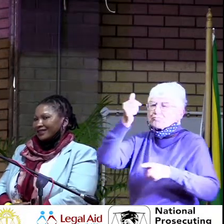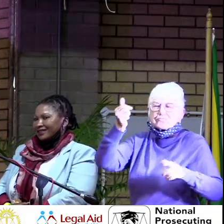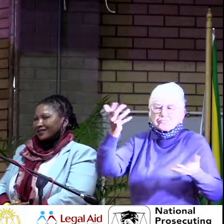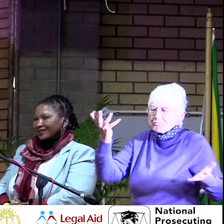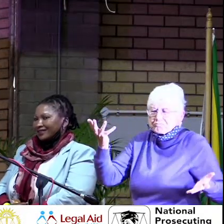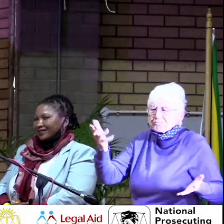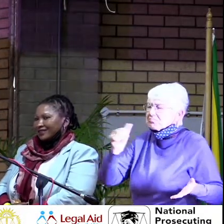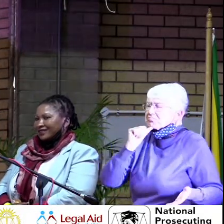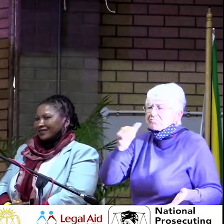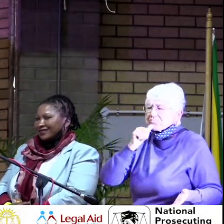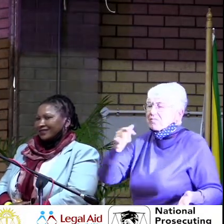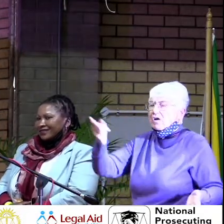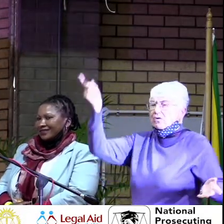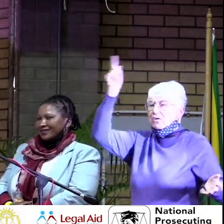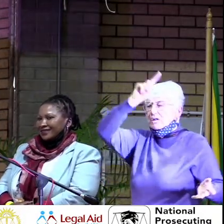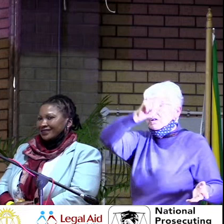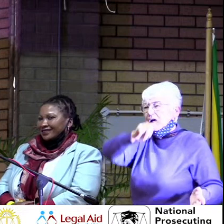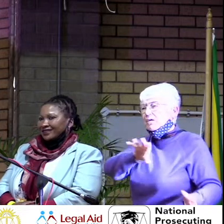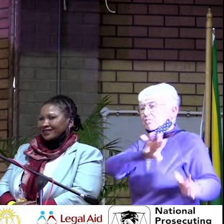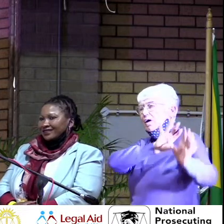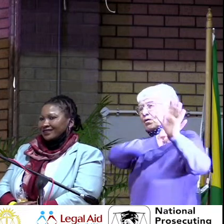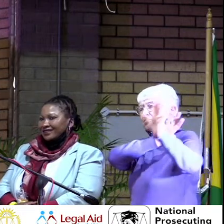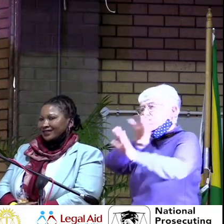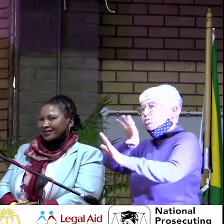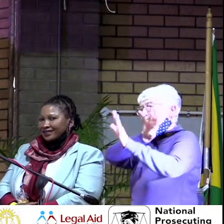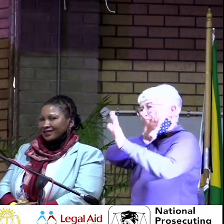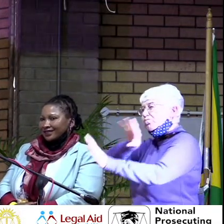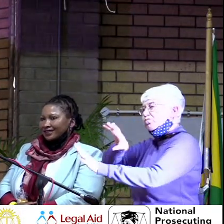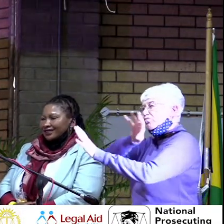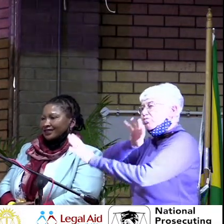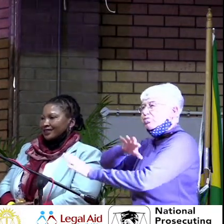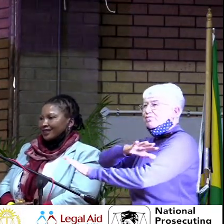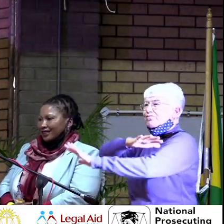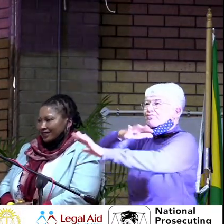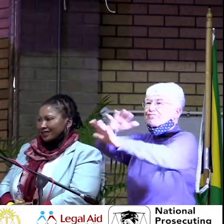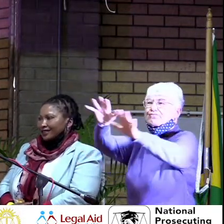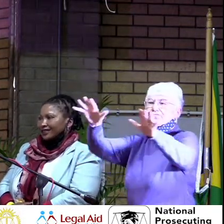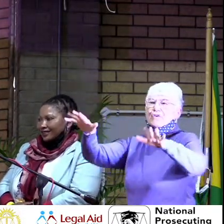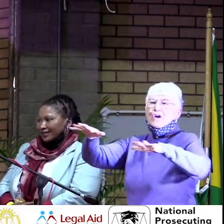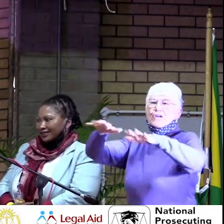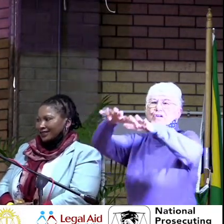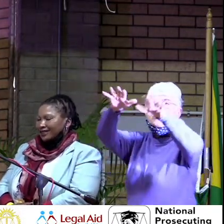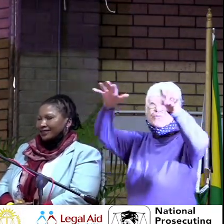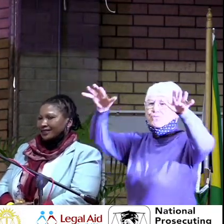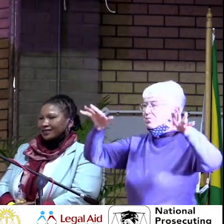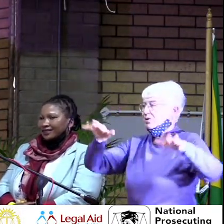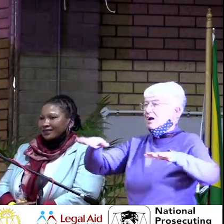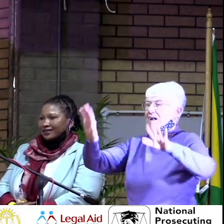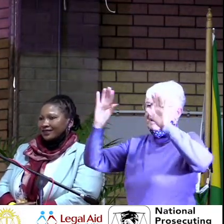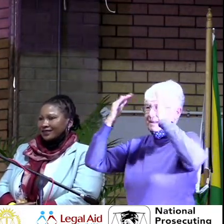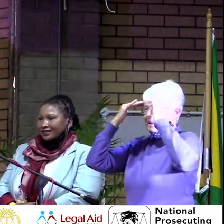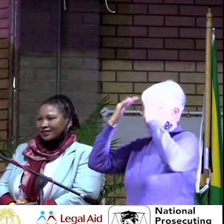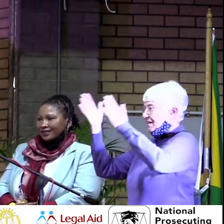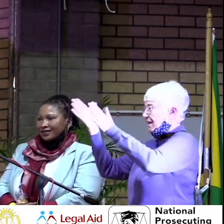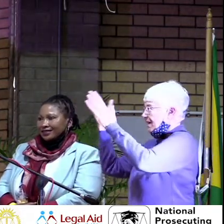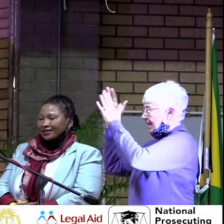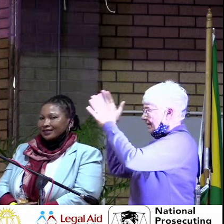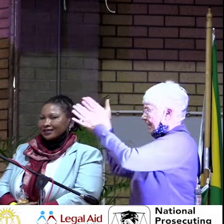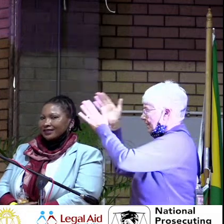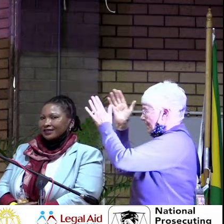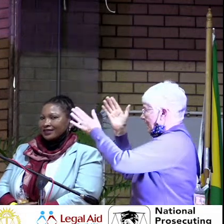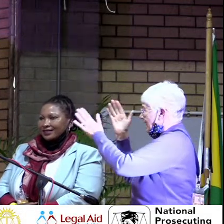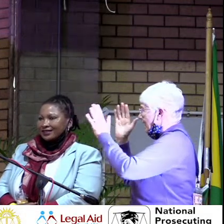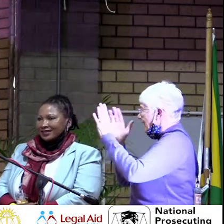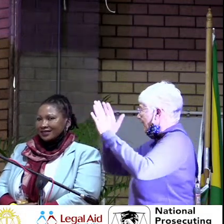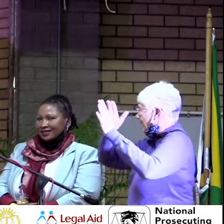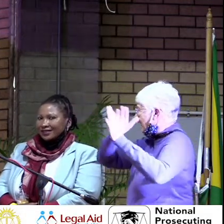want to thank you as these councillors of all these wards. Thank you very much, Deputy Minister, to